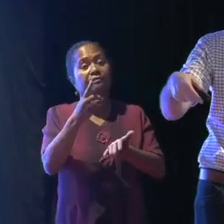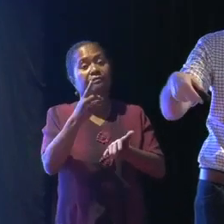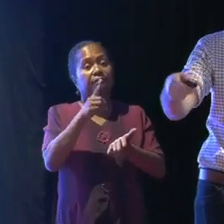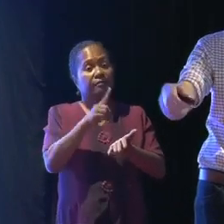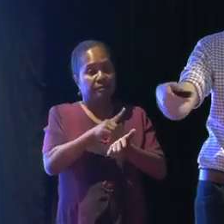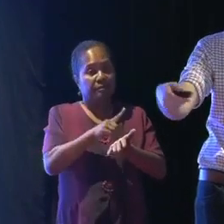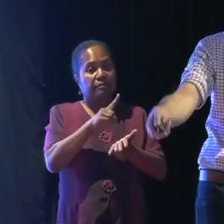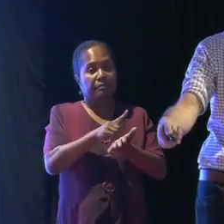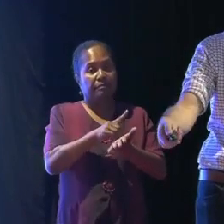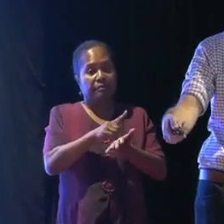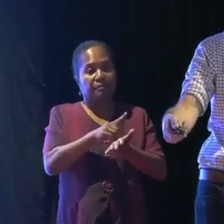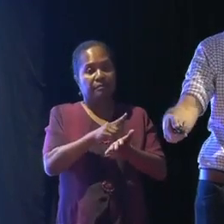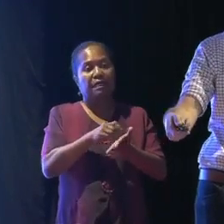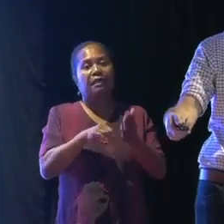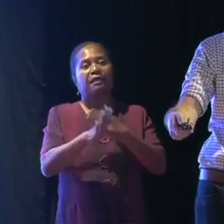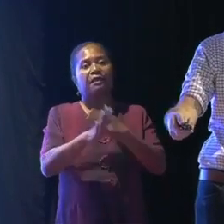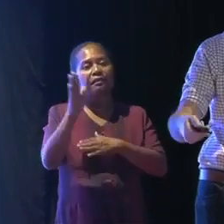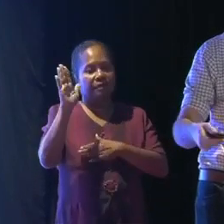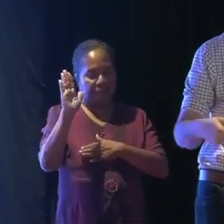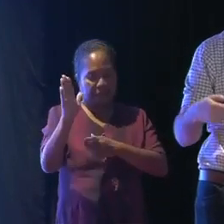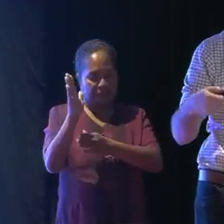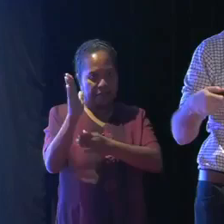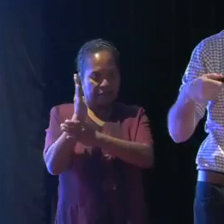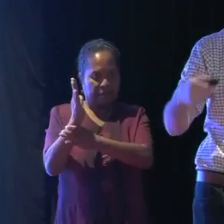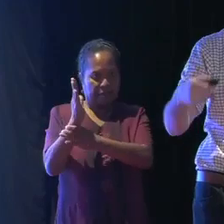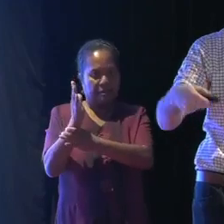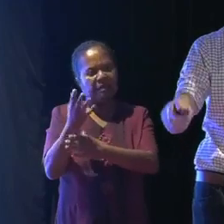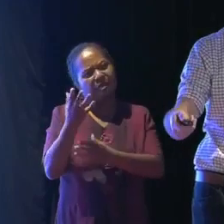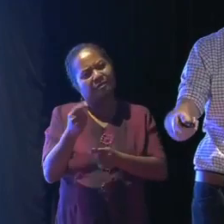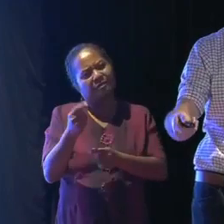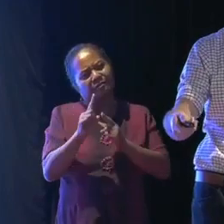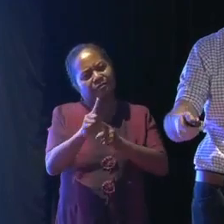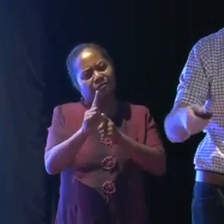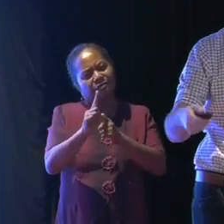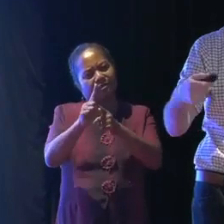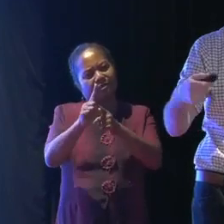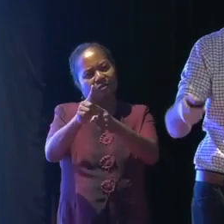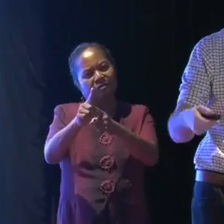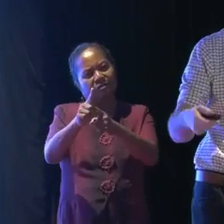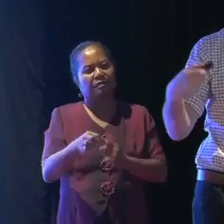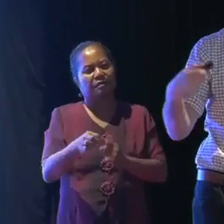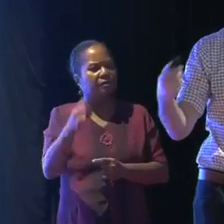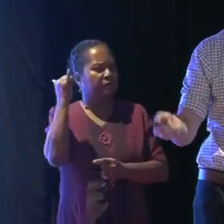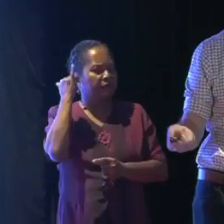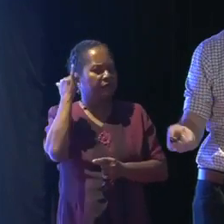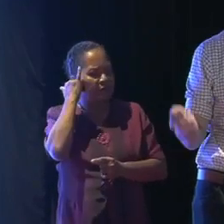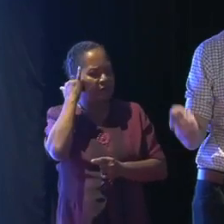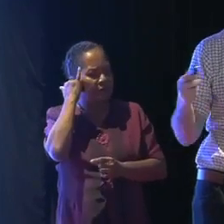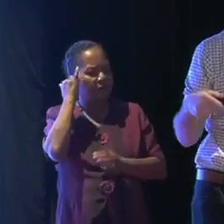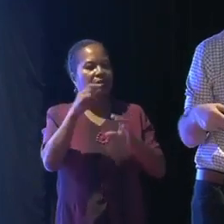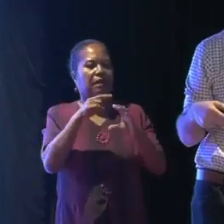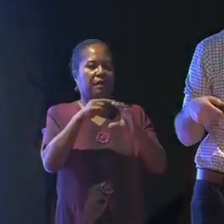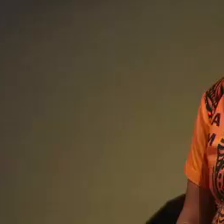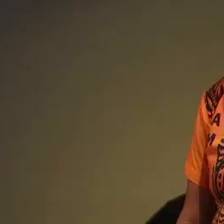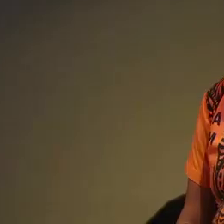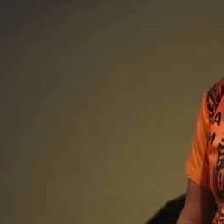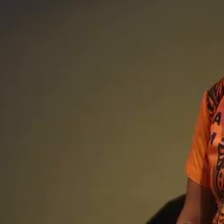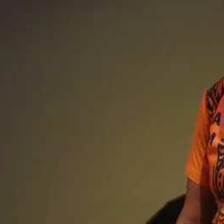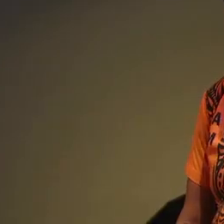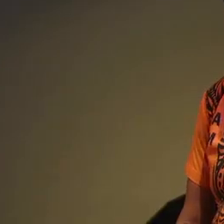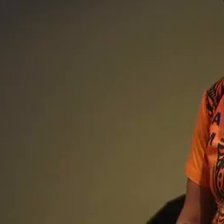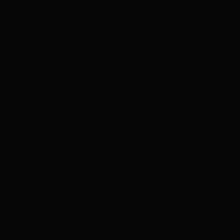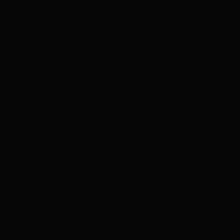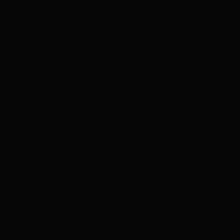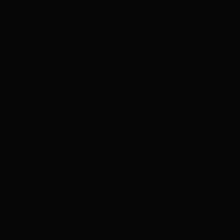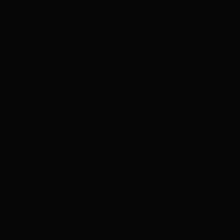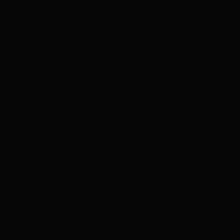putting the power in your hands. Okay, rather than having to follow up with things and call or email and wait for a reply, you can actually